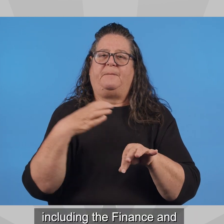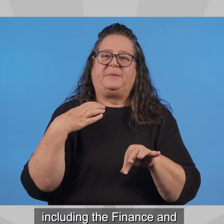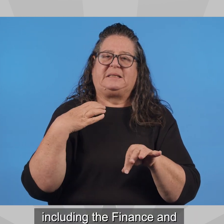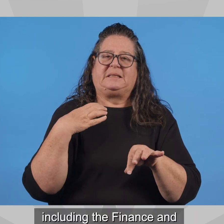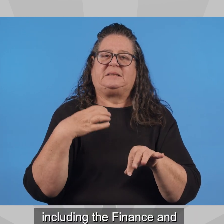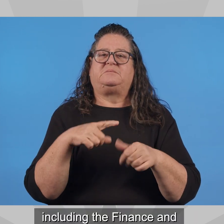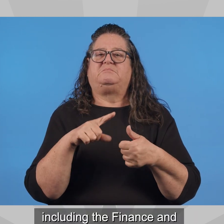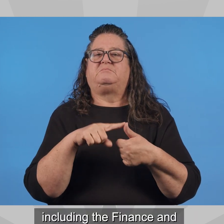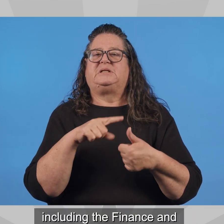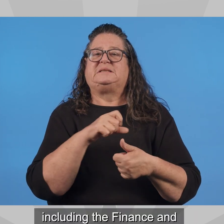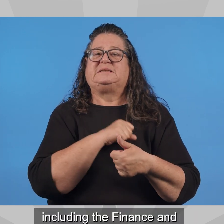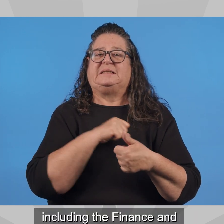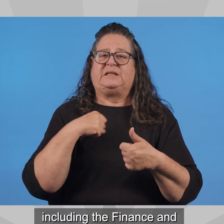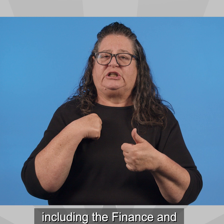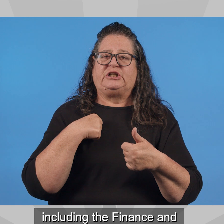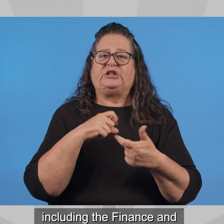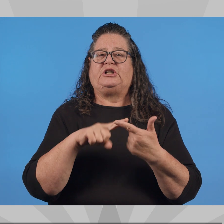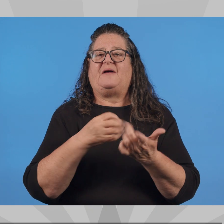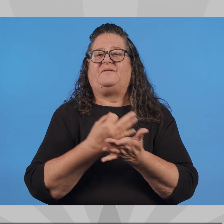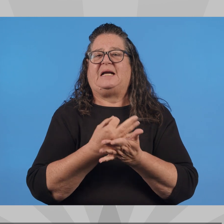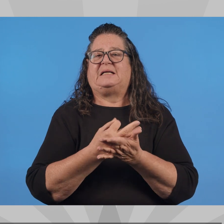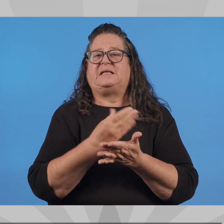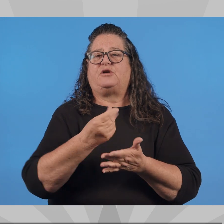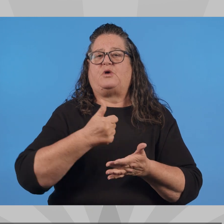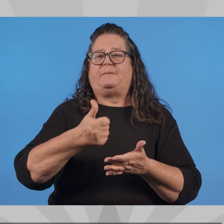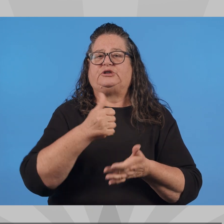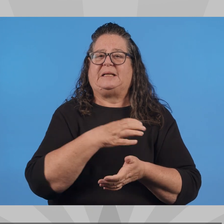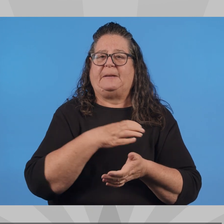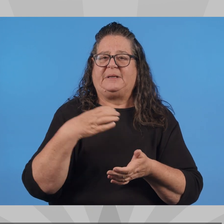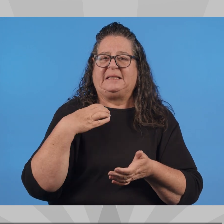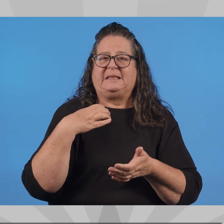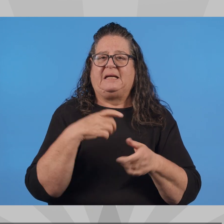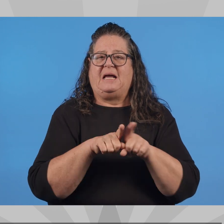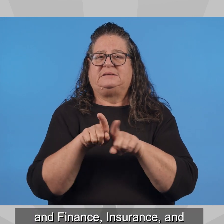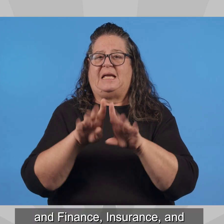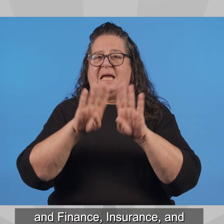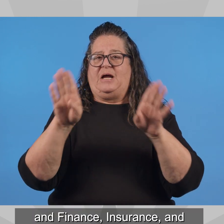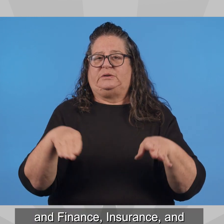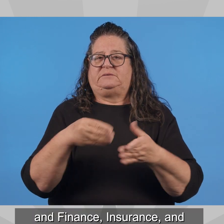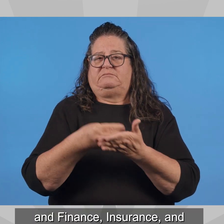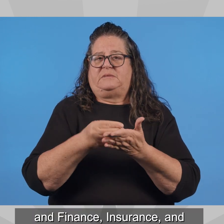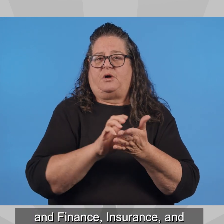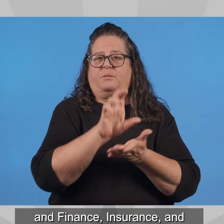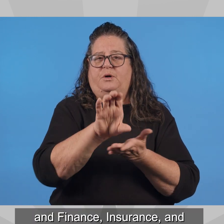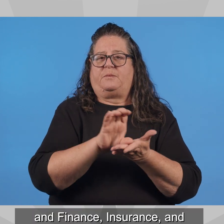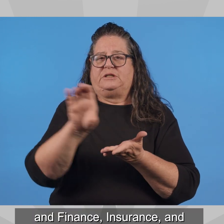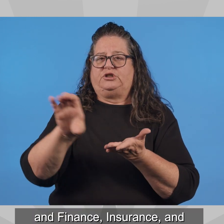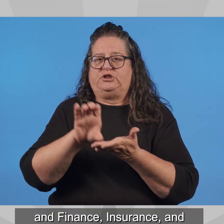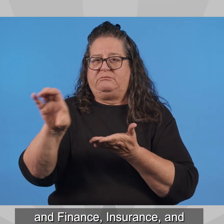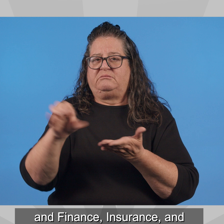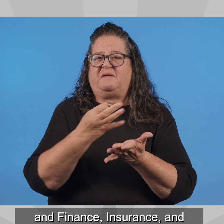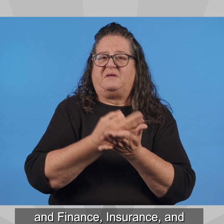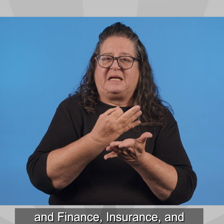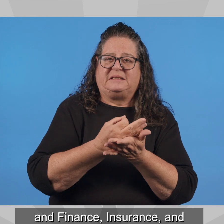including the Finance and Transportation Committees in the Senate and both the Appropriations and Finance, Insurance